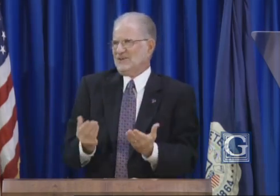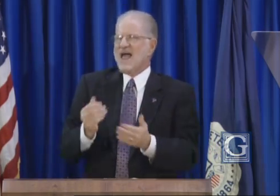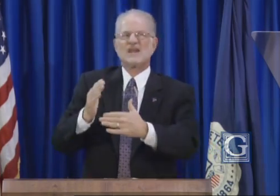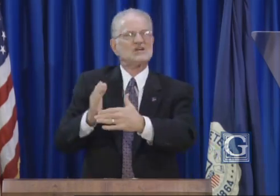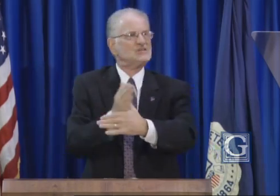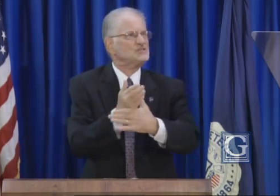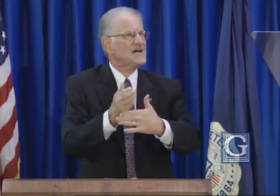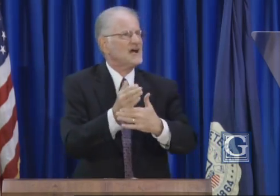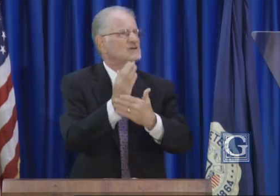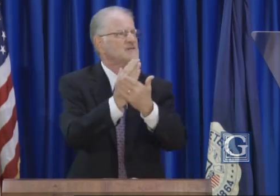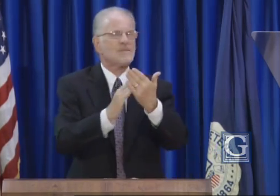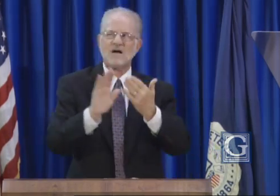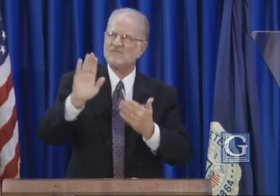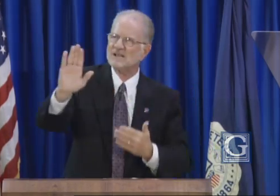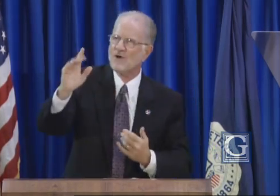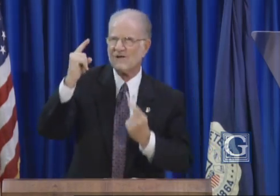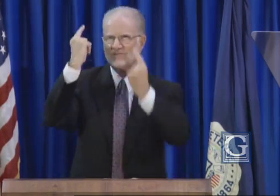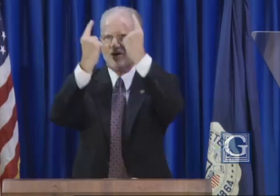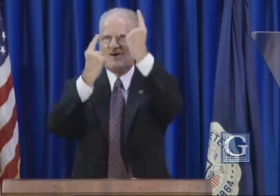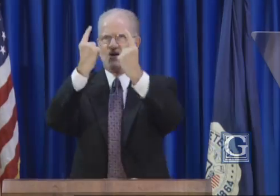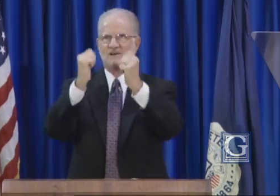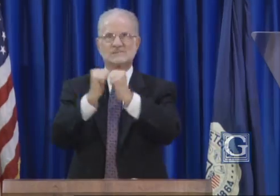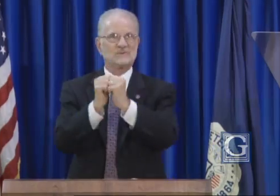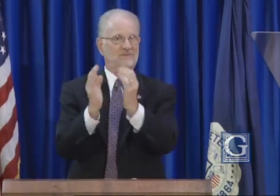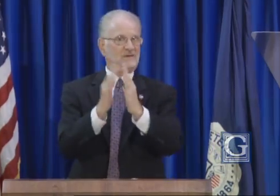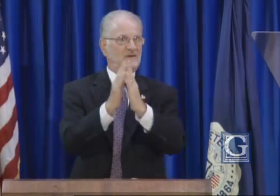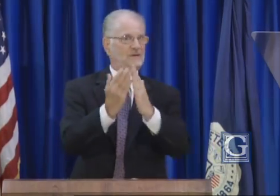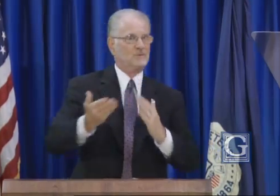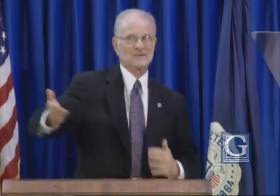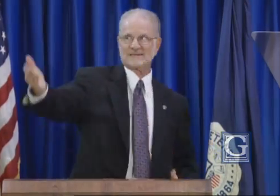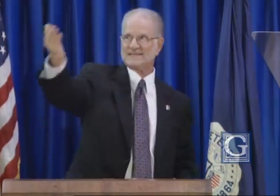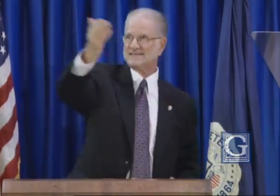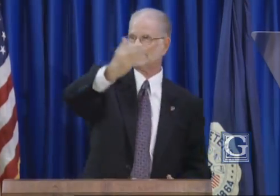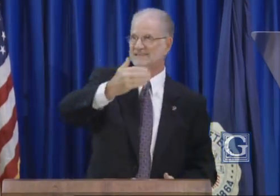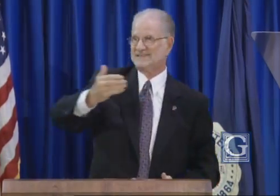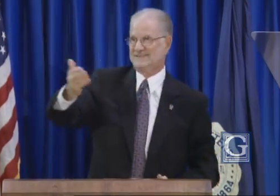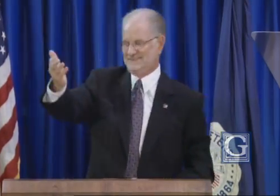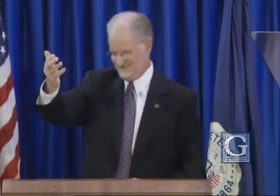here and share some thoughts with our community.